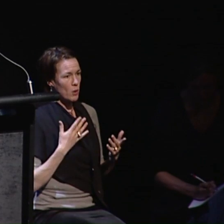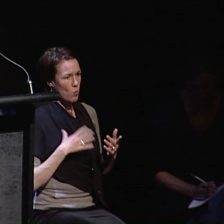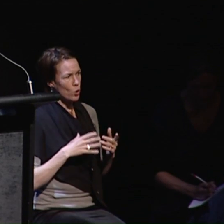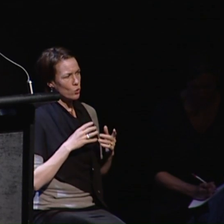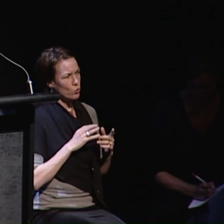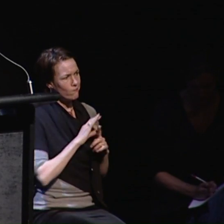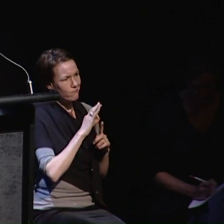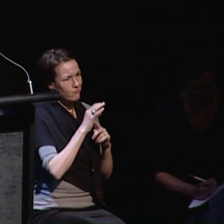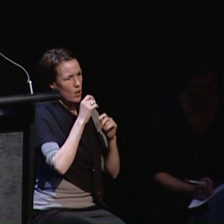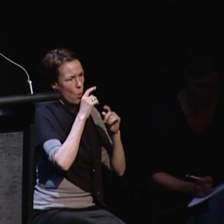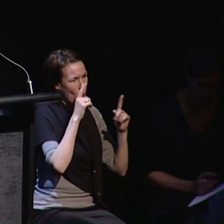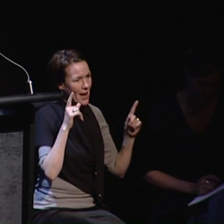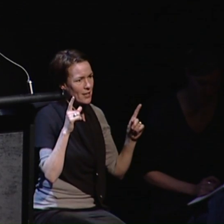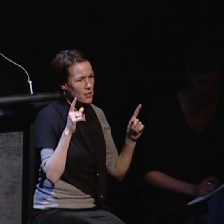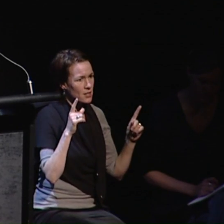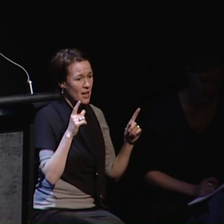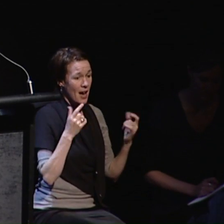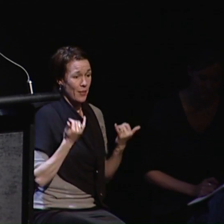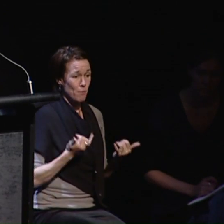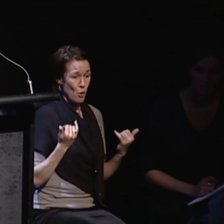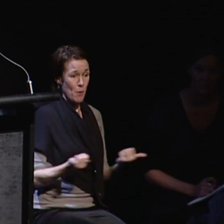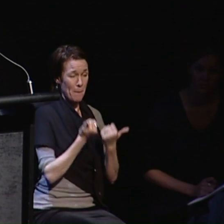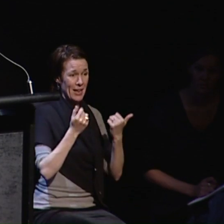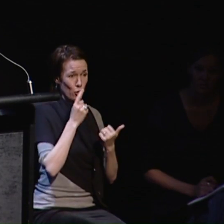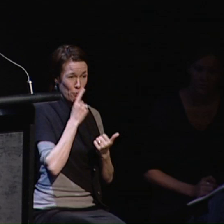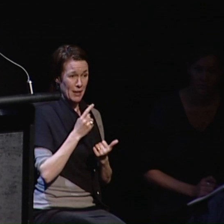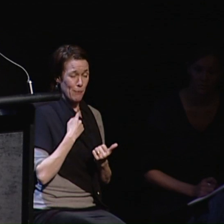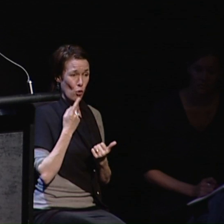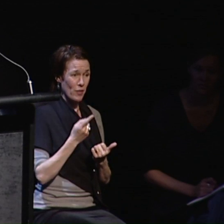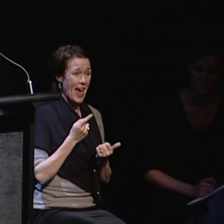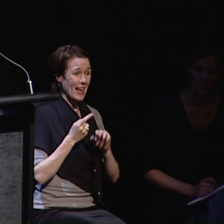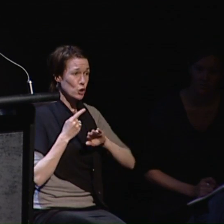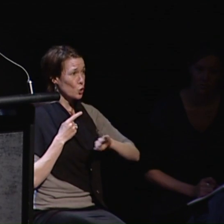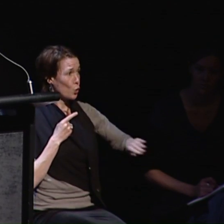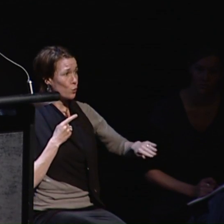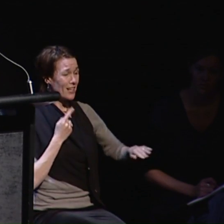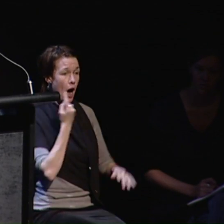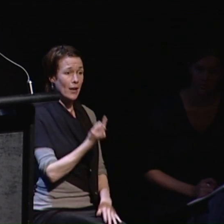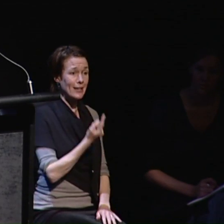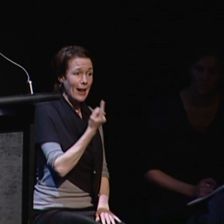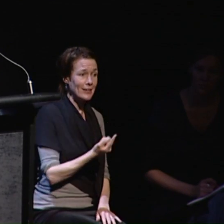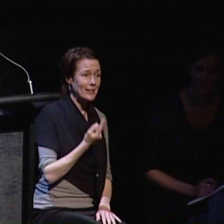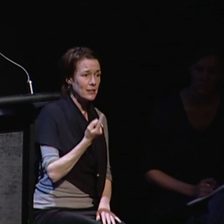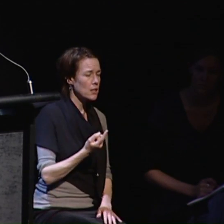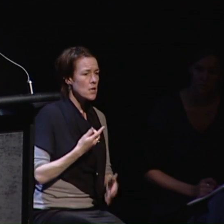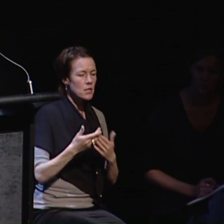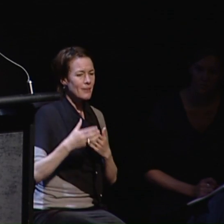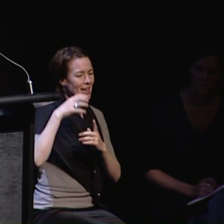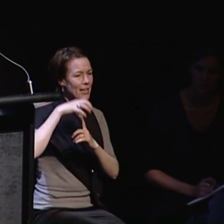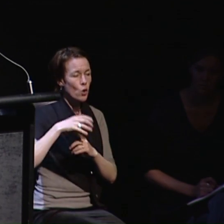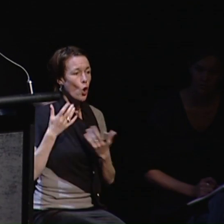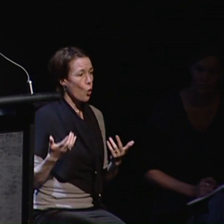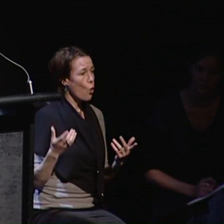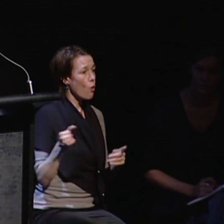that people face and continue to face. So the reality of what people's lives look like, whether they live in an institution or they're living